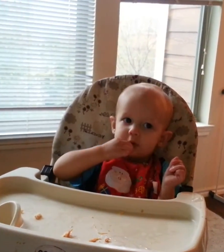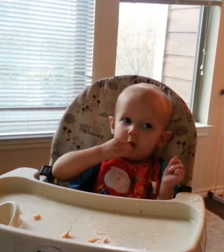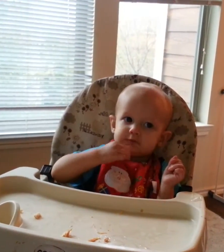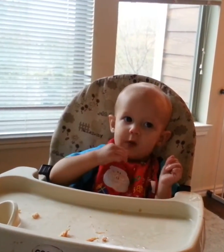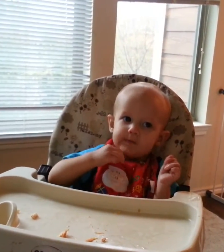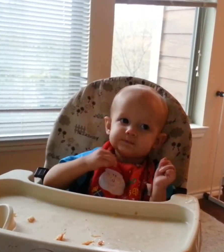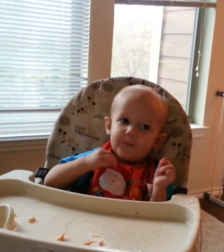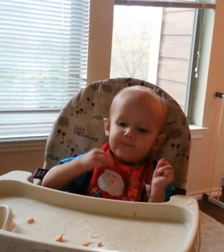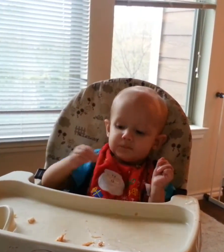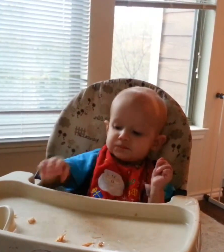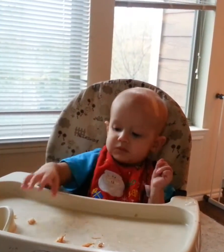Oh,